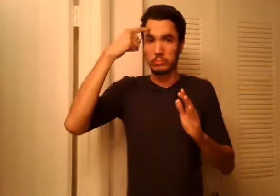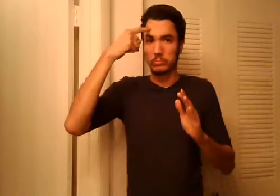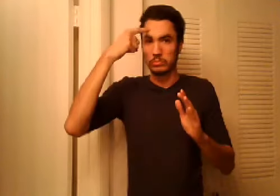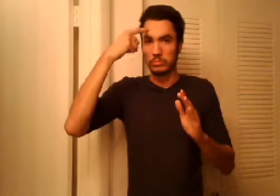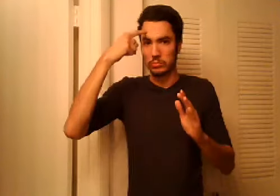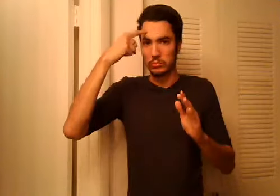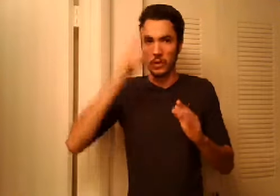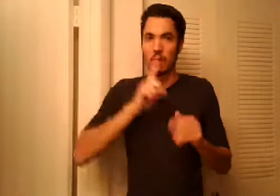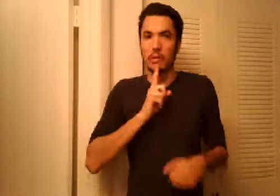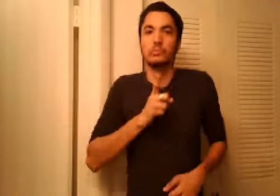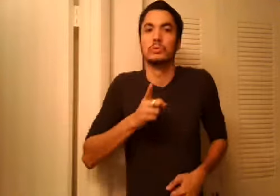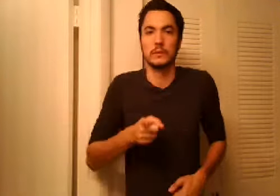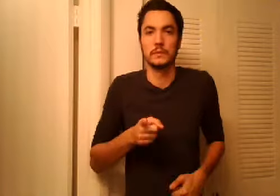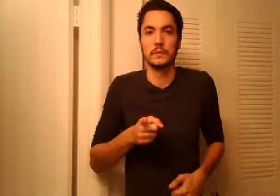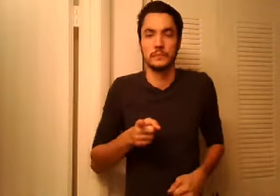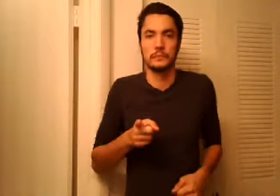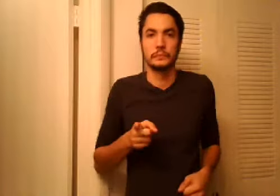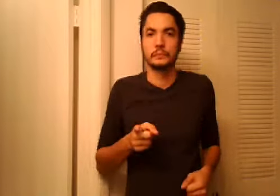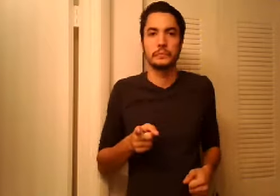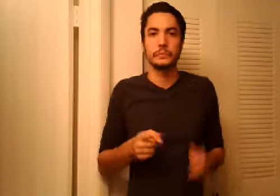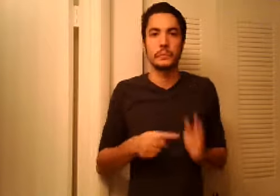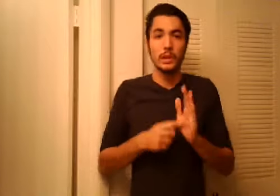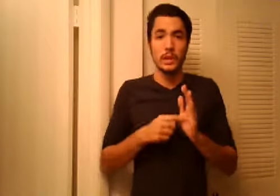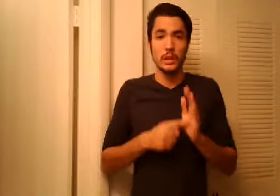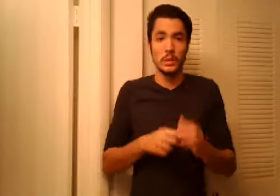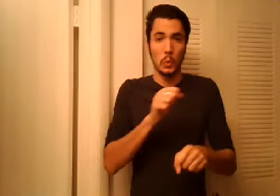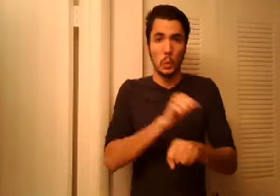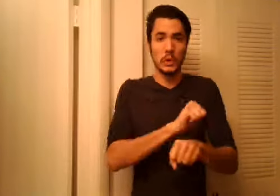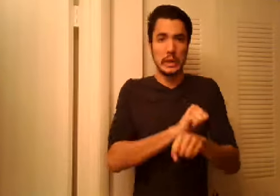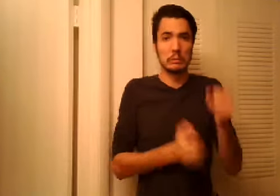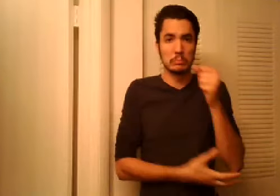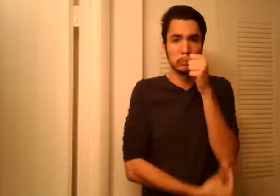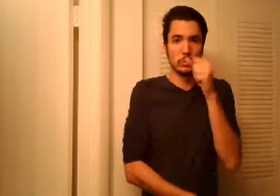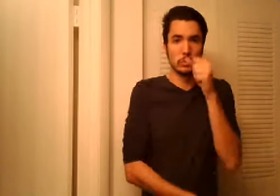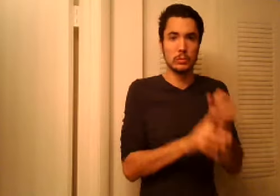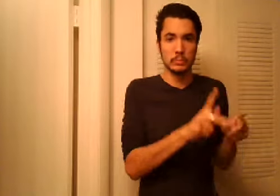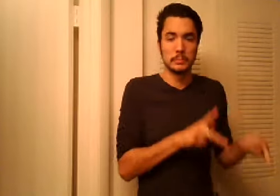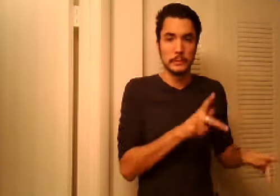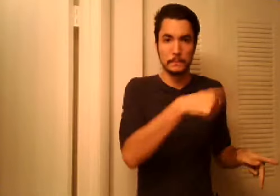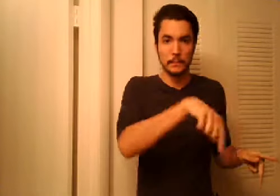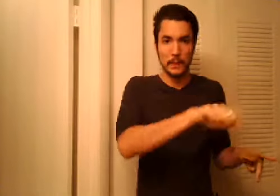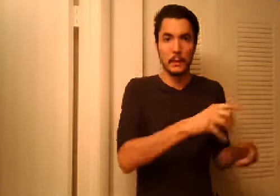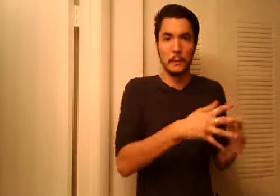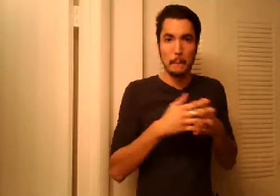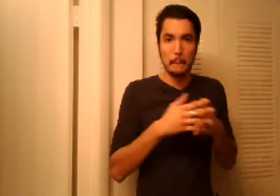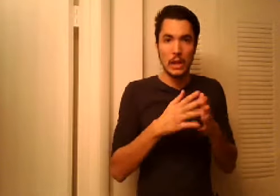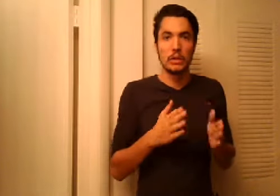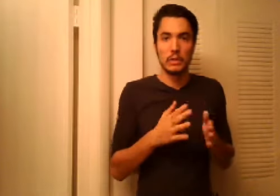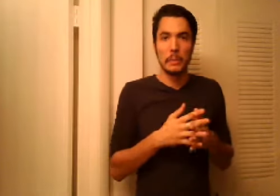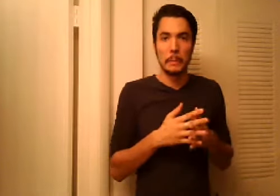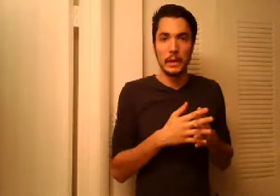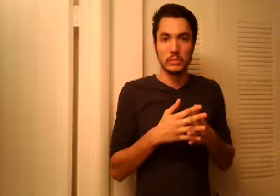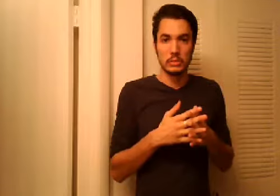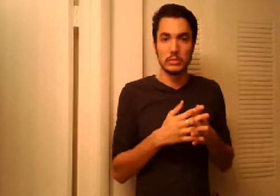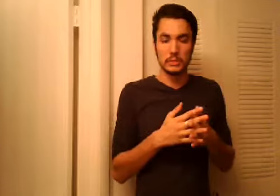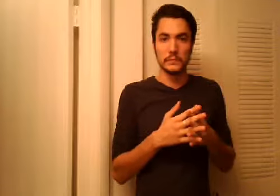the working poor in the United States as sort of still believing in the virtues of capitalism, the American